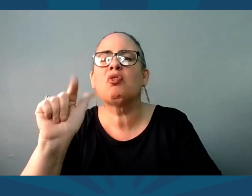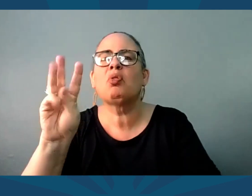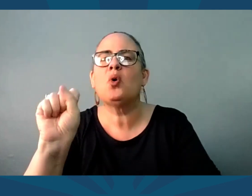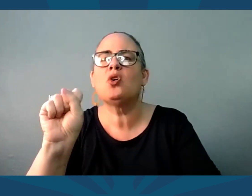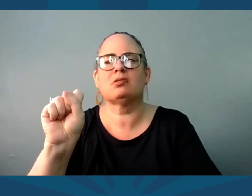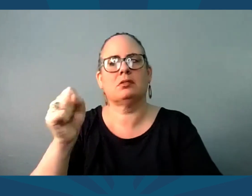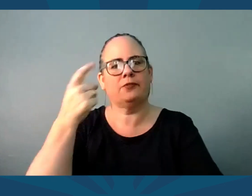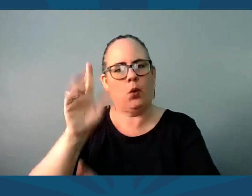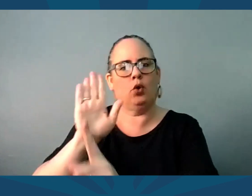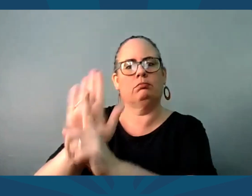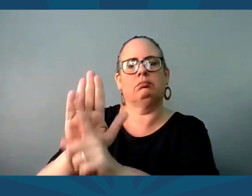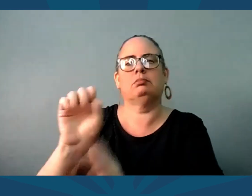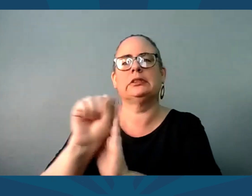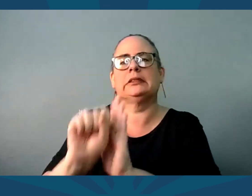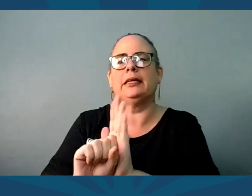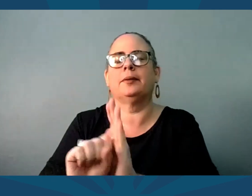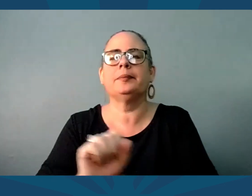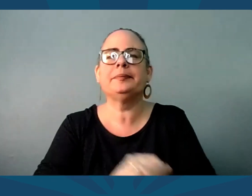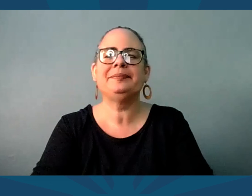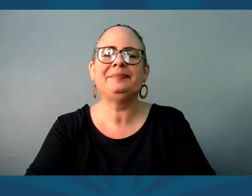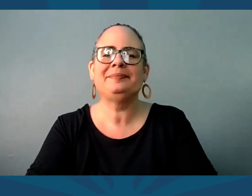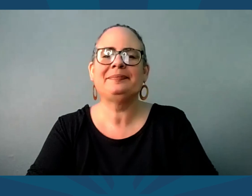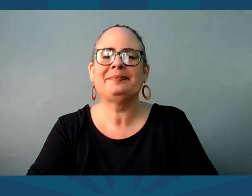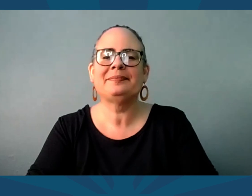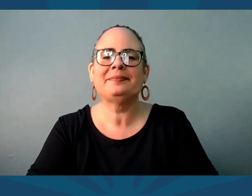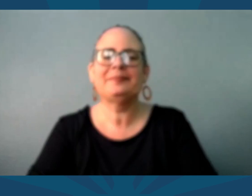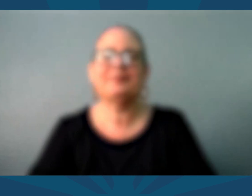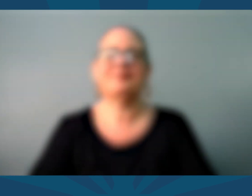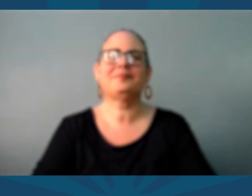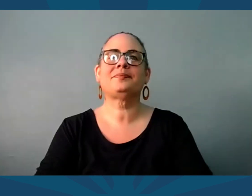other laws on behalf of the state.